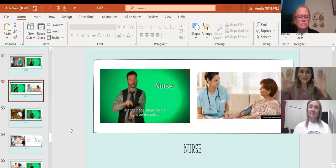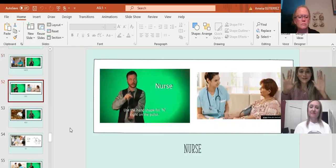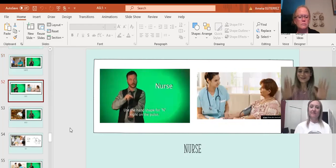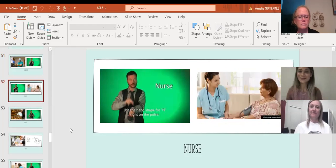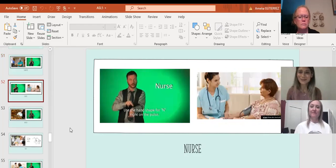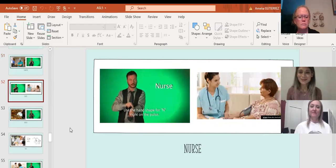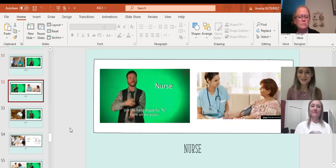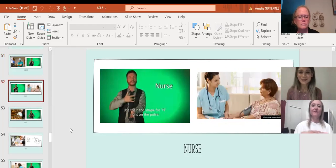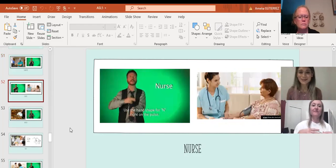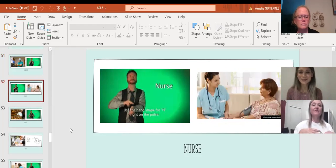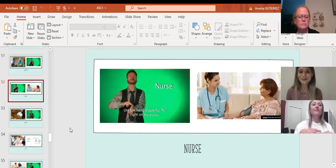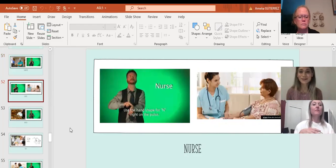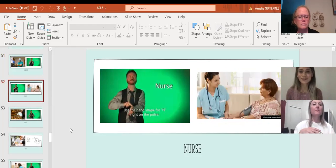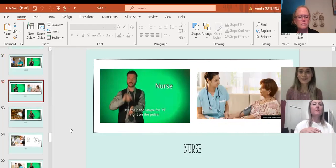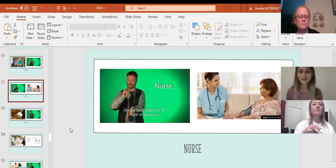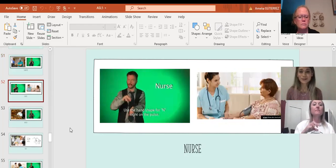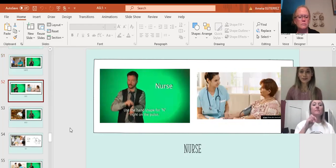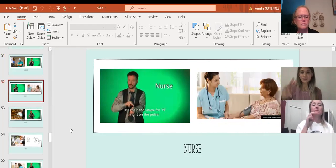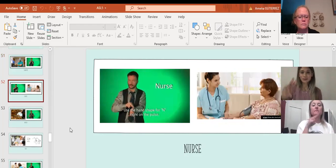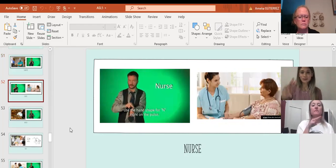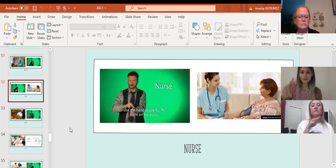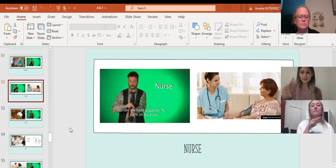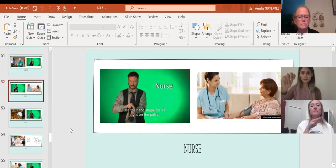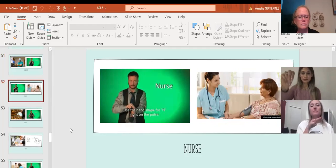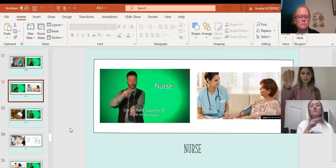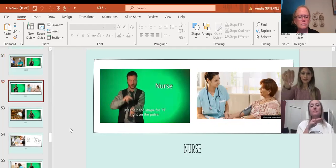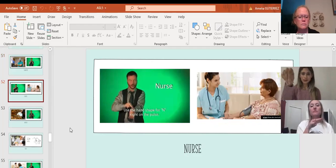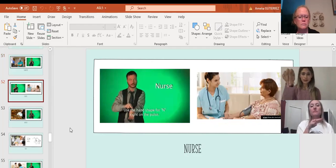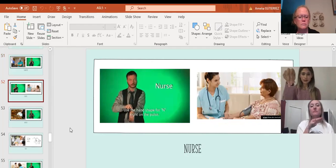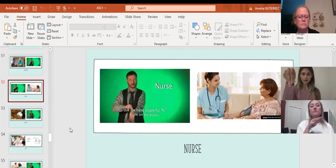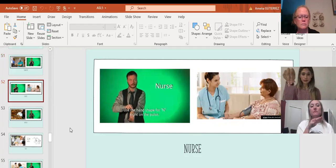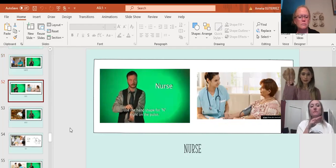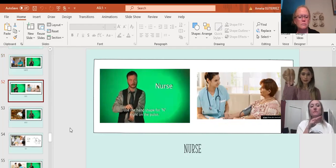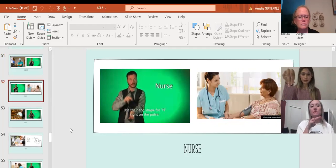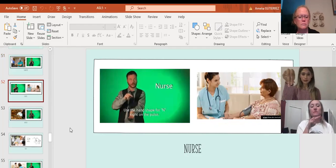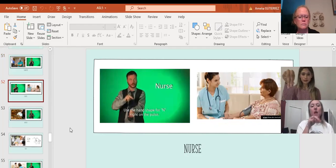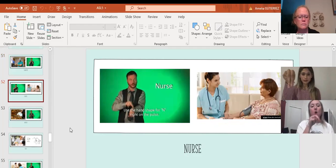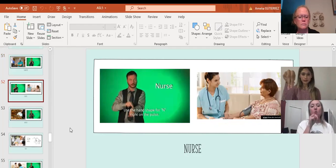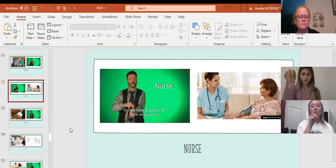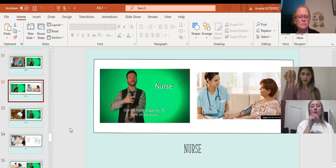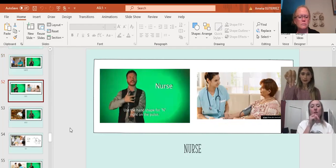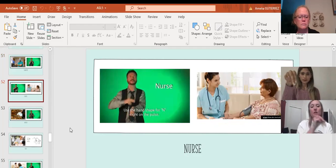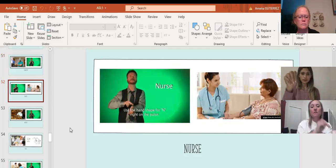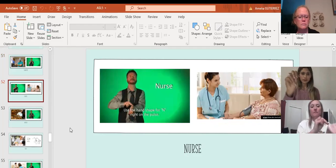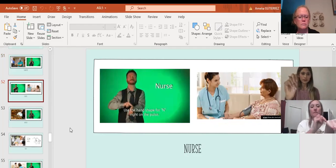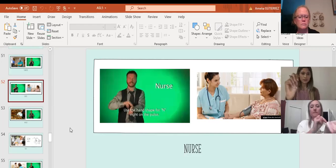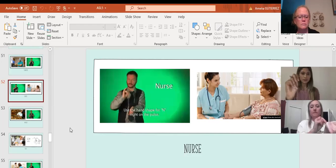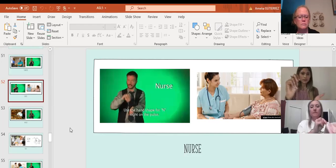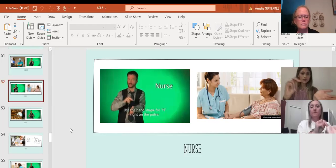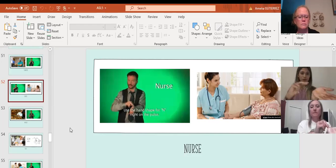All right, nurse, like doctor, but with an N. Nurse.